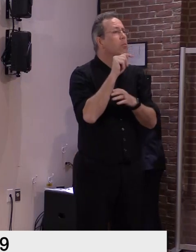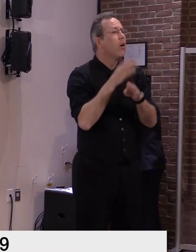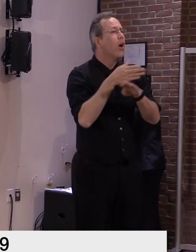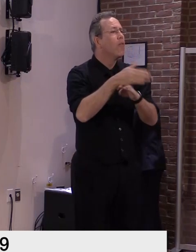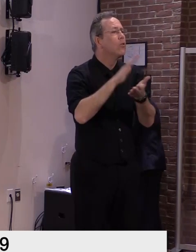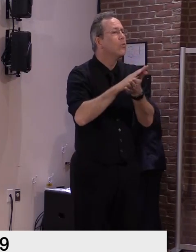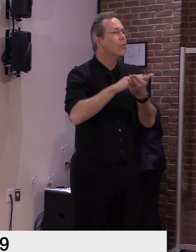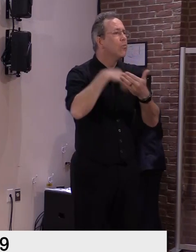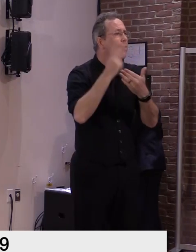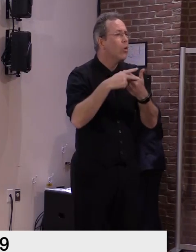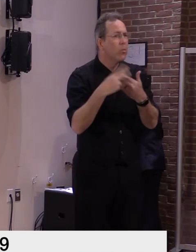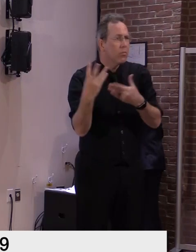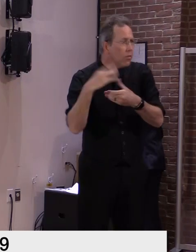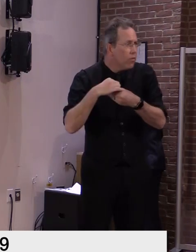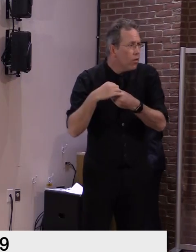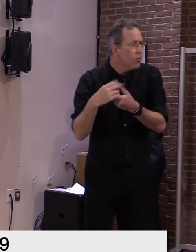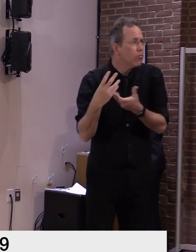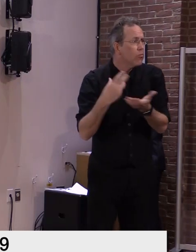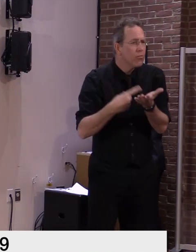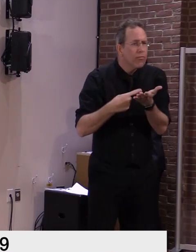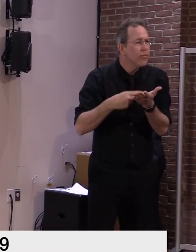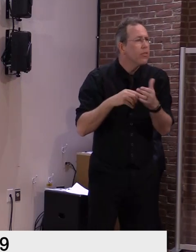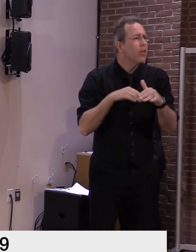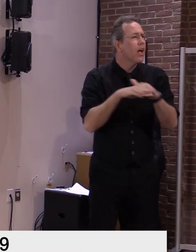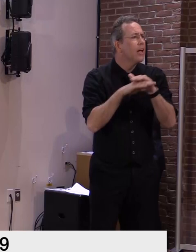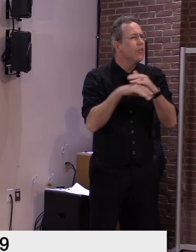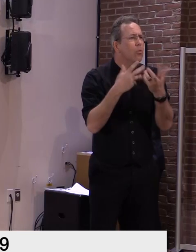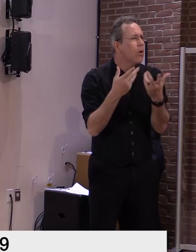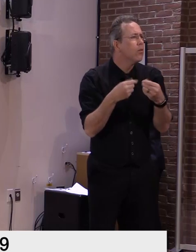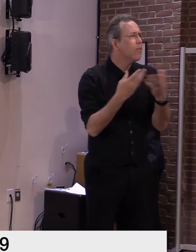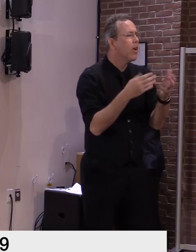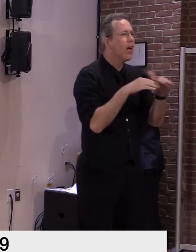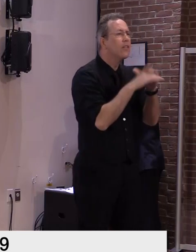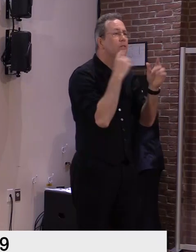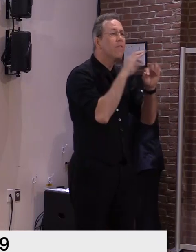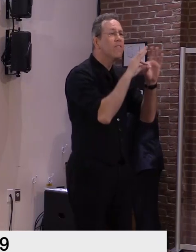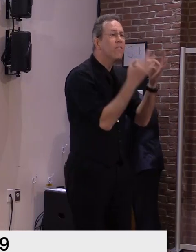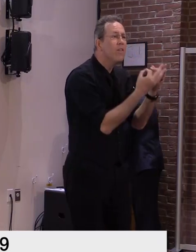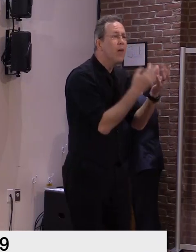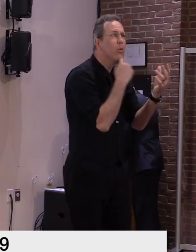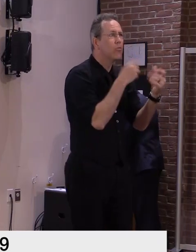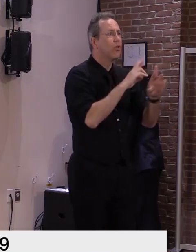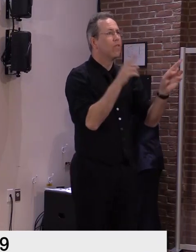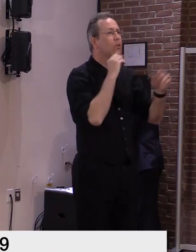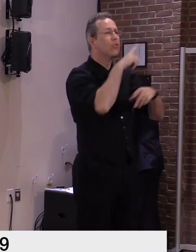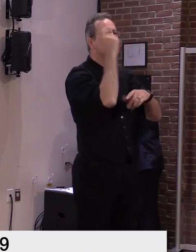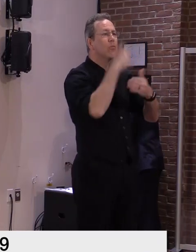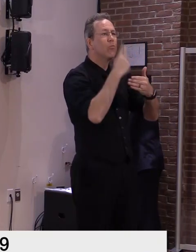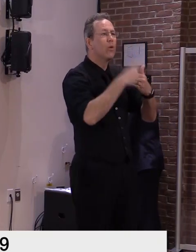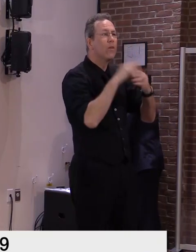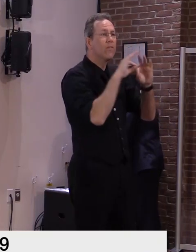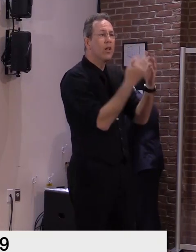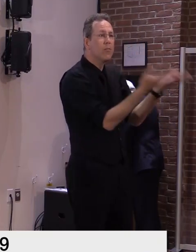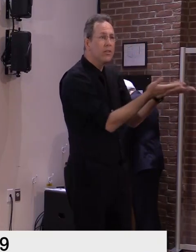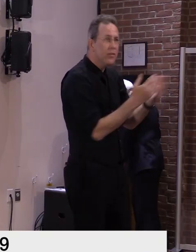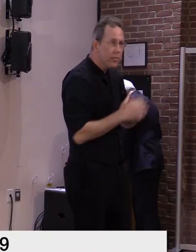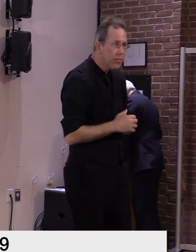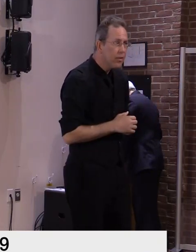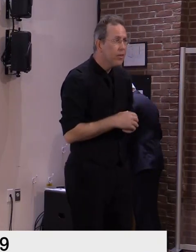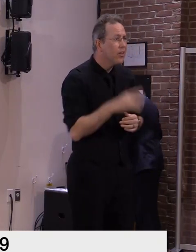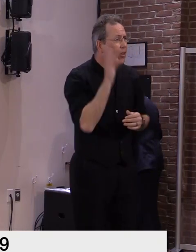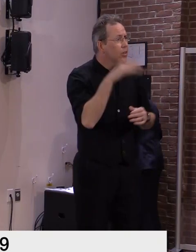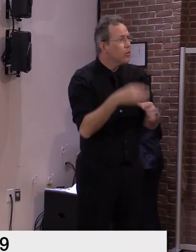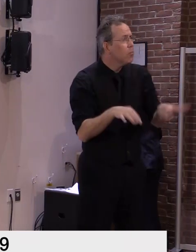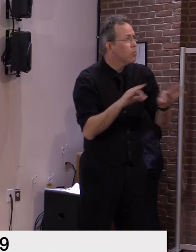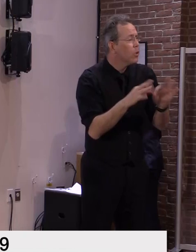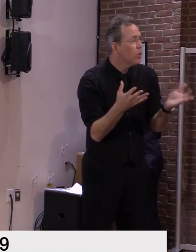accessibility and options for Vermont families this summer. Here's why this is so important. As you've